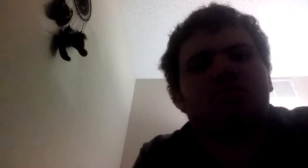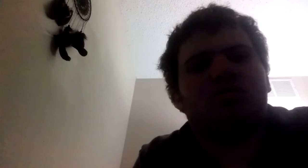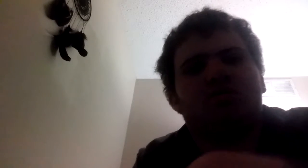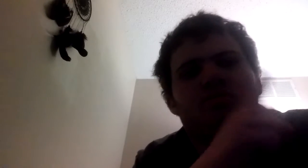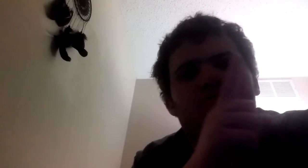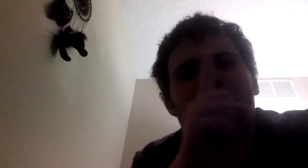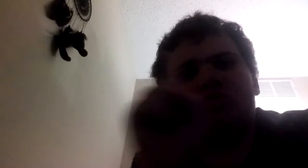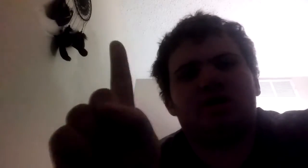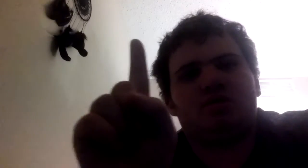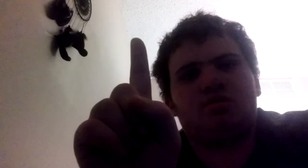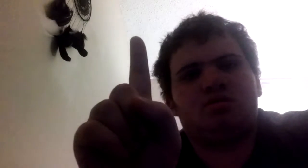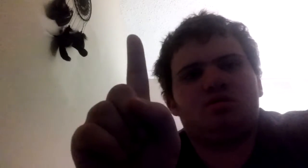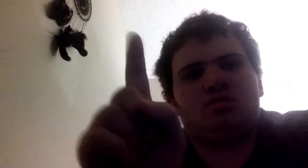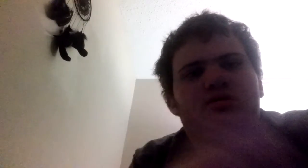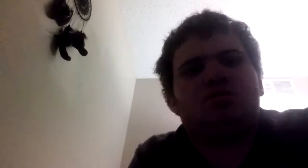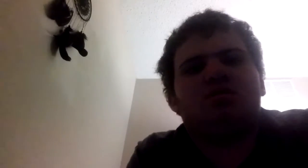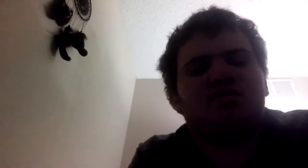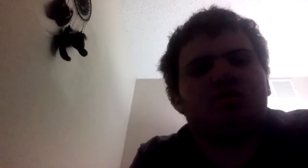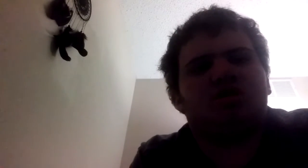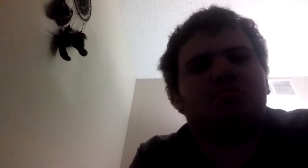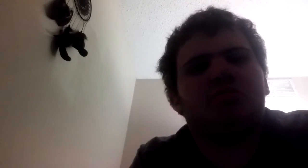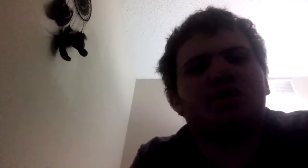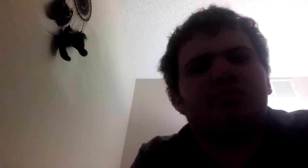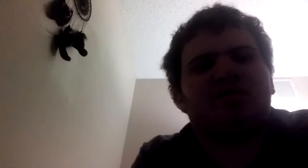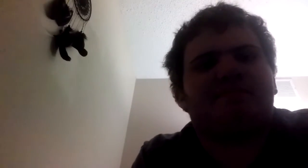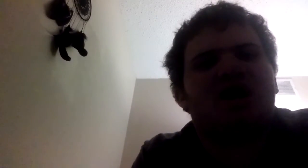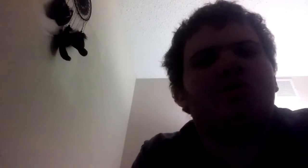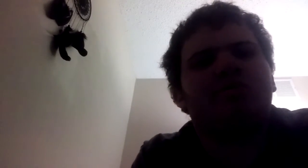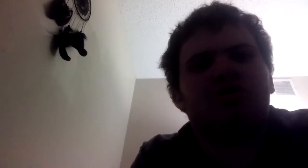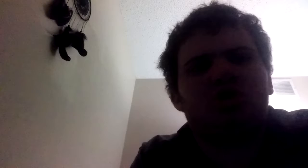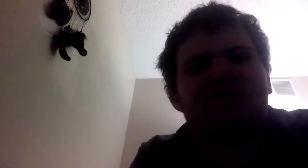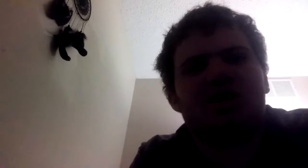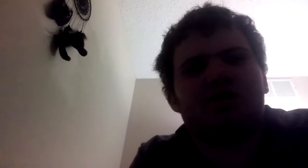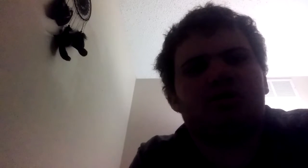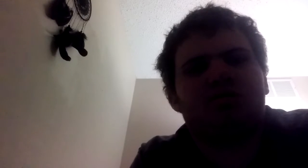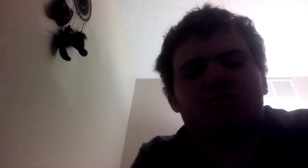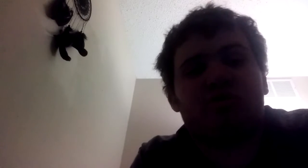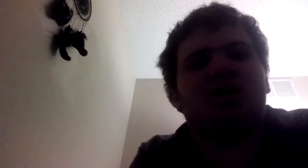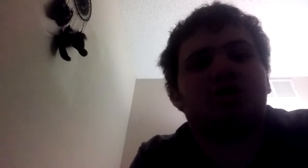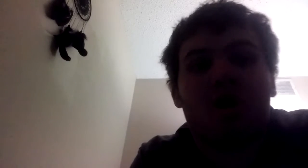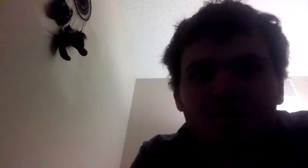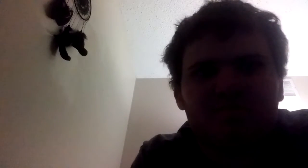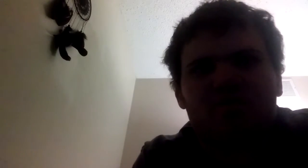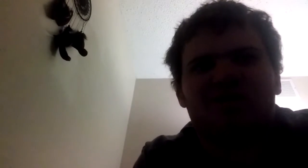number one. The number one most powerful YouTube character. Well, not the most powerful